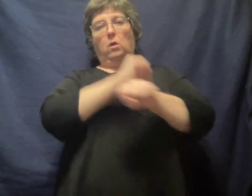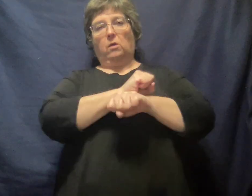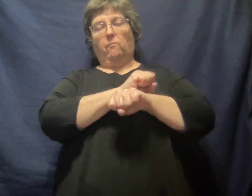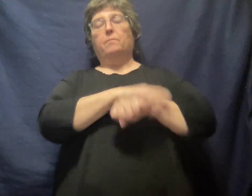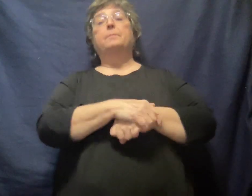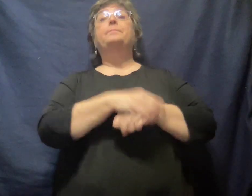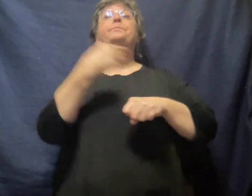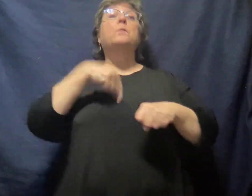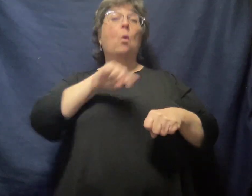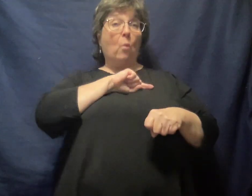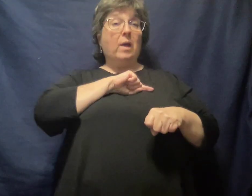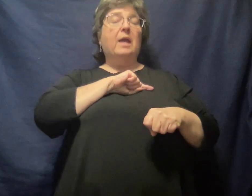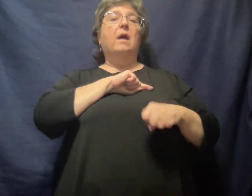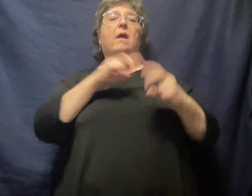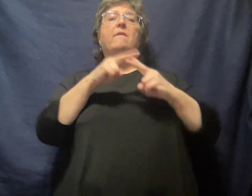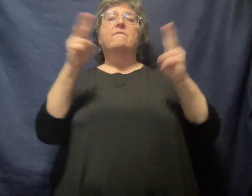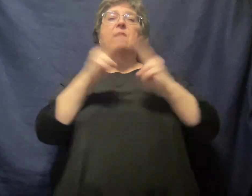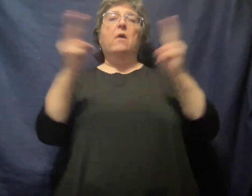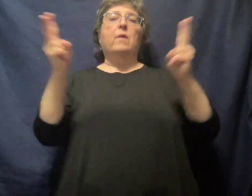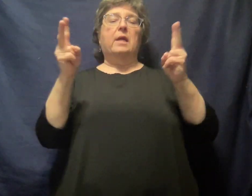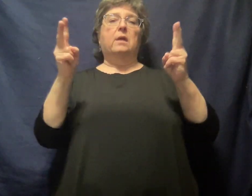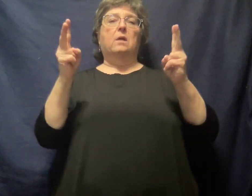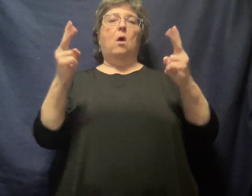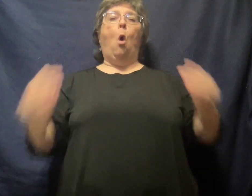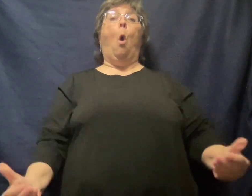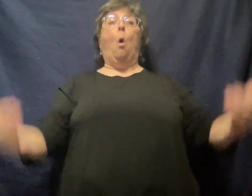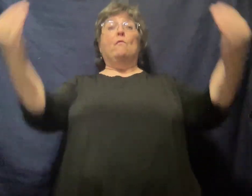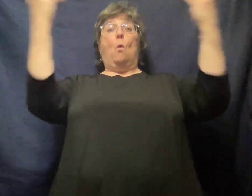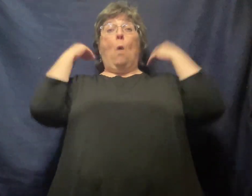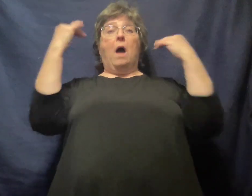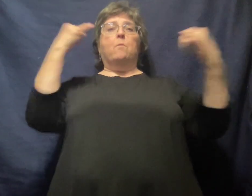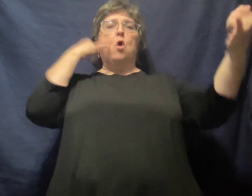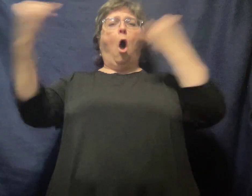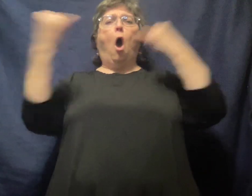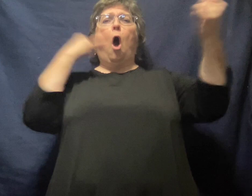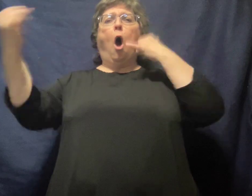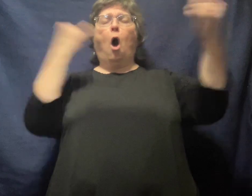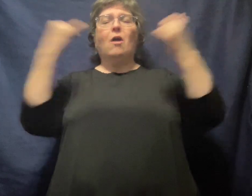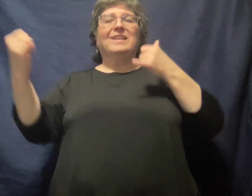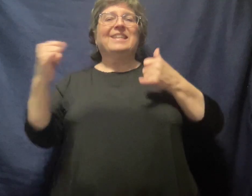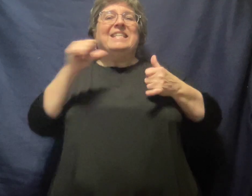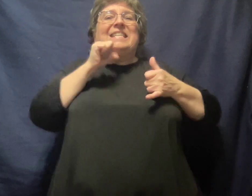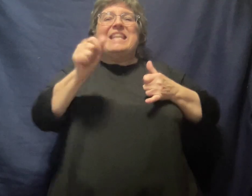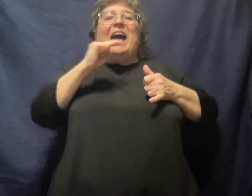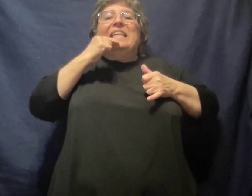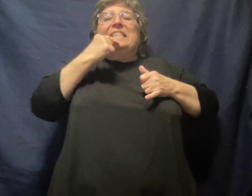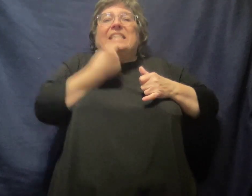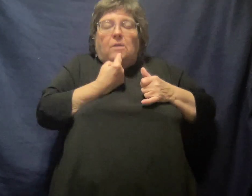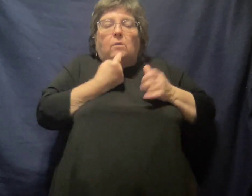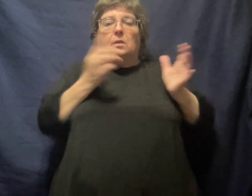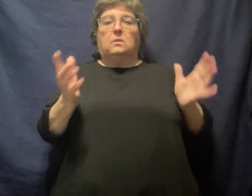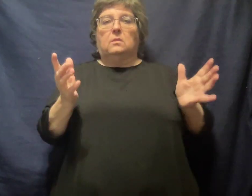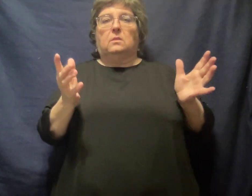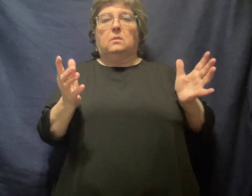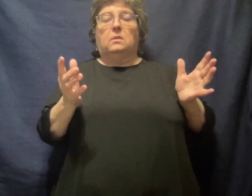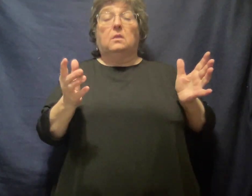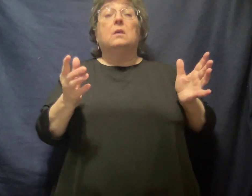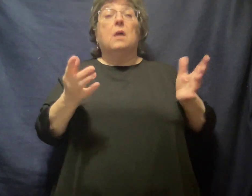We are just very, very inundated with phone calls that are not serious. They may be not